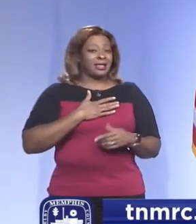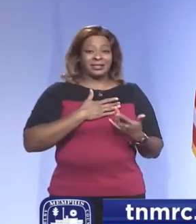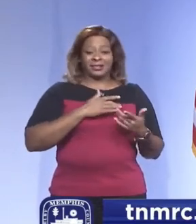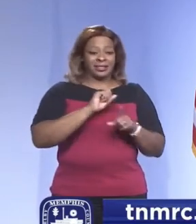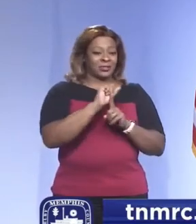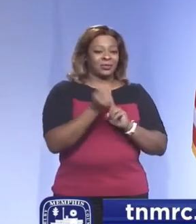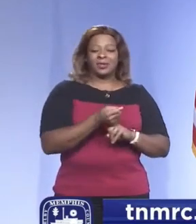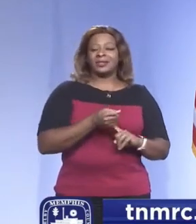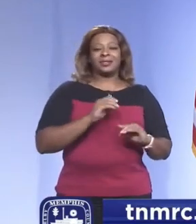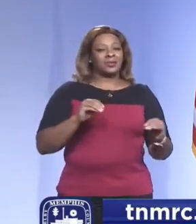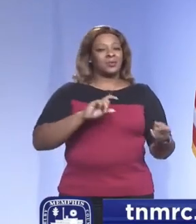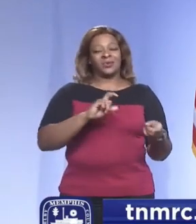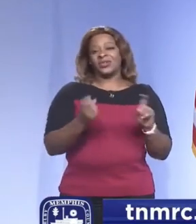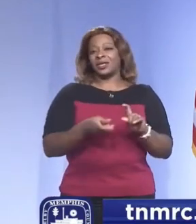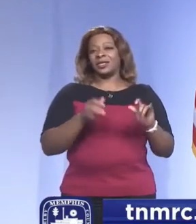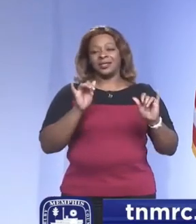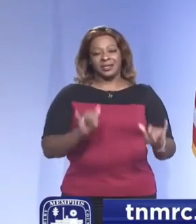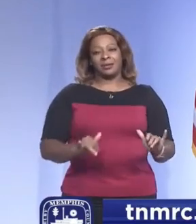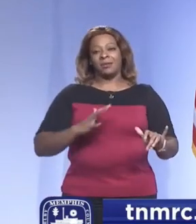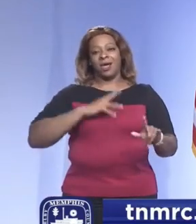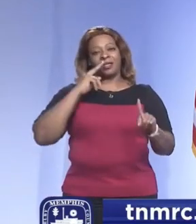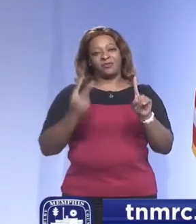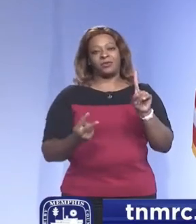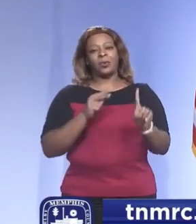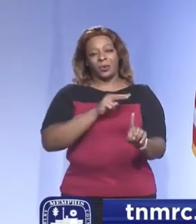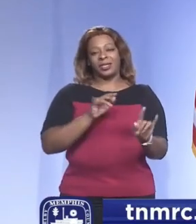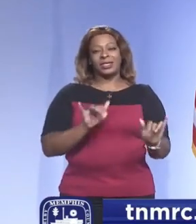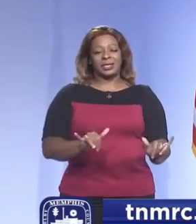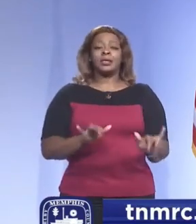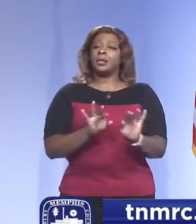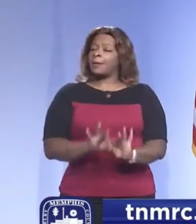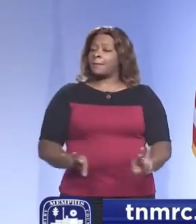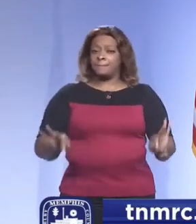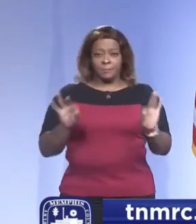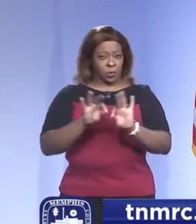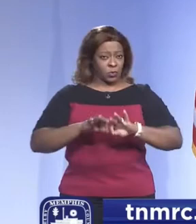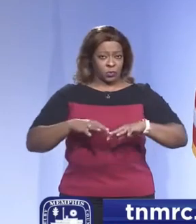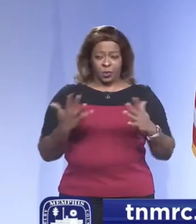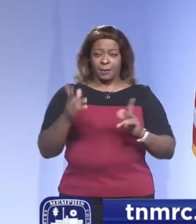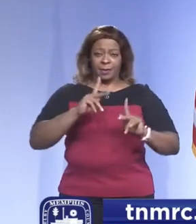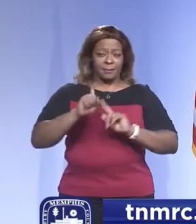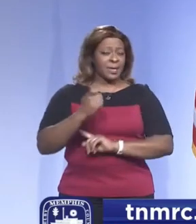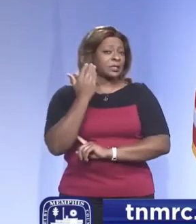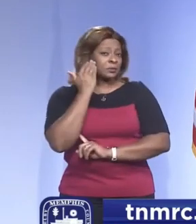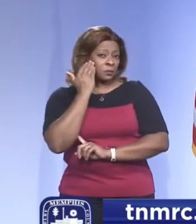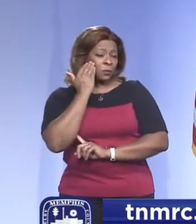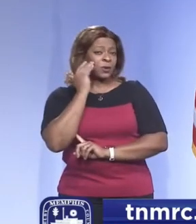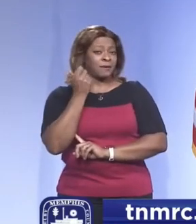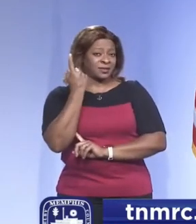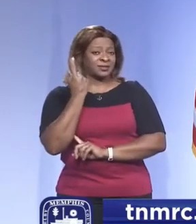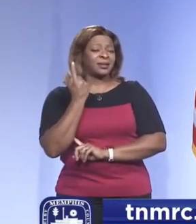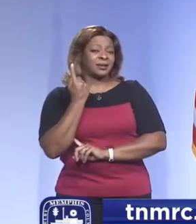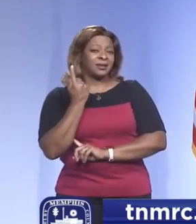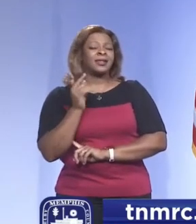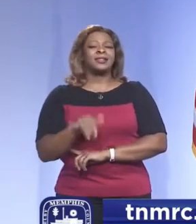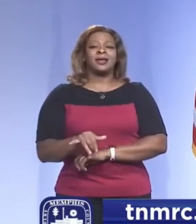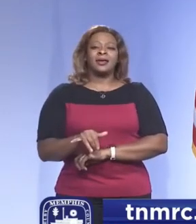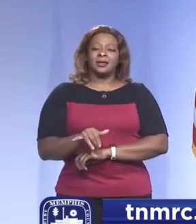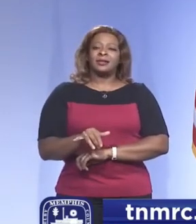hadn't changed from that standpoint. The important thing, though, that people need to understand is